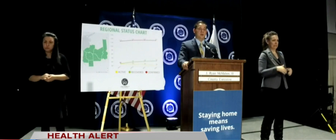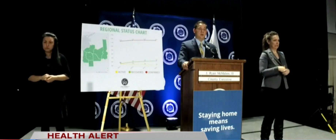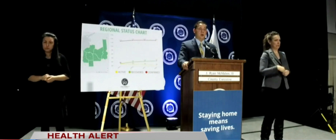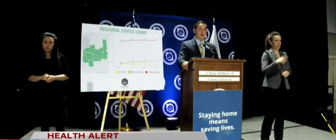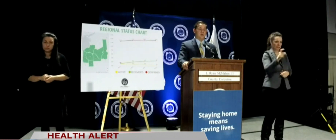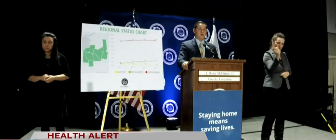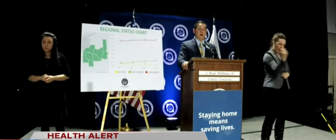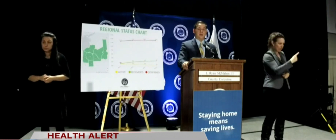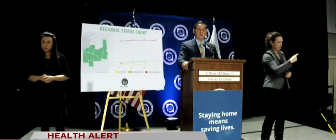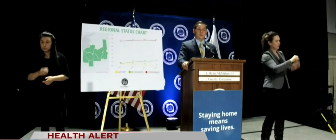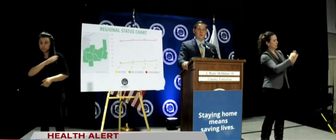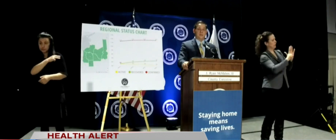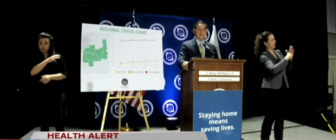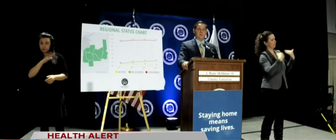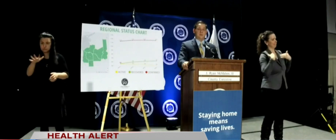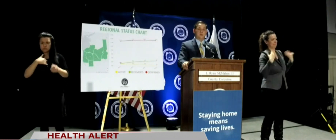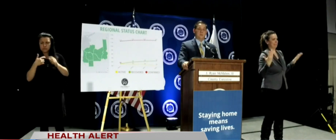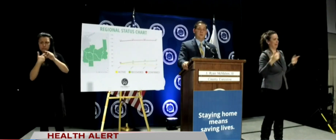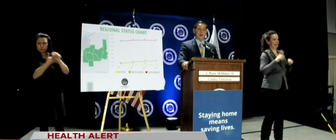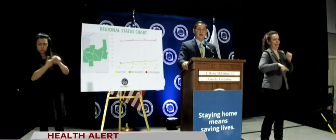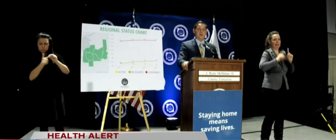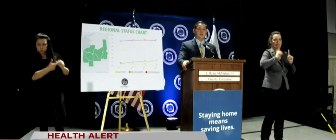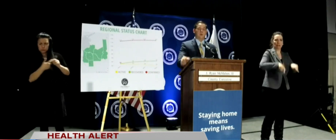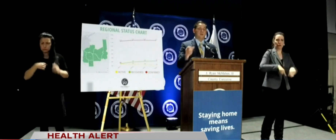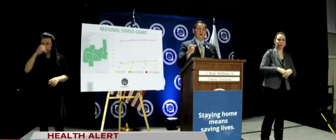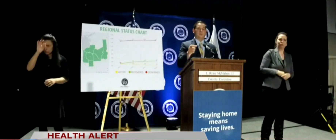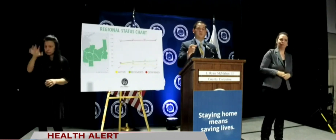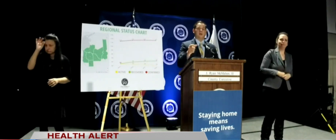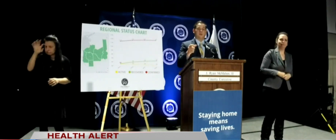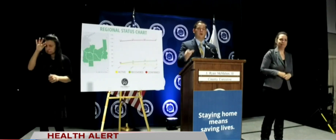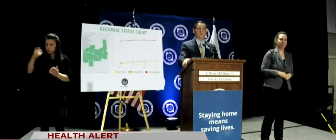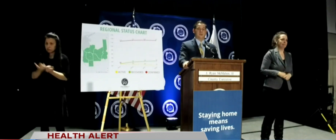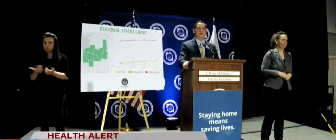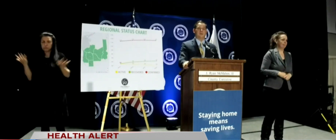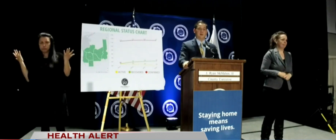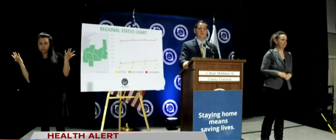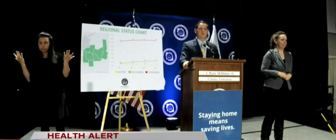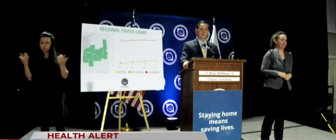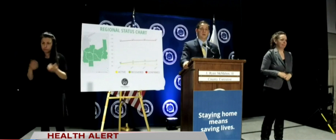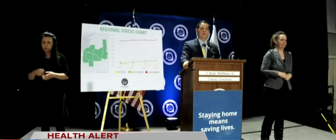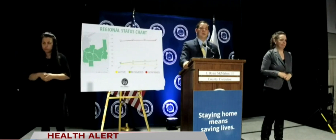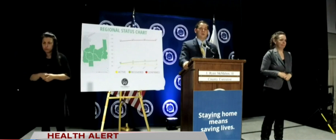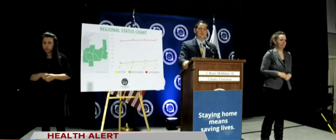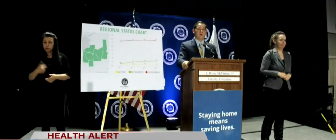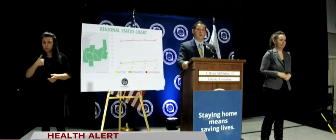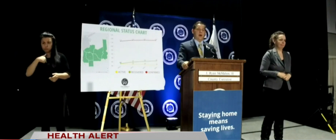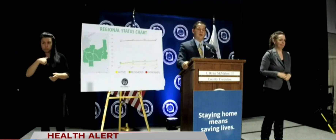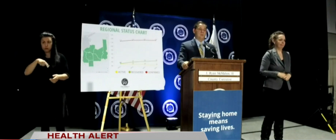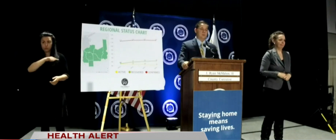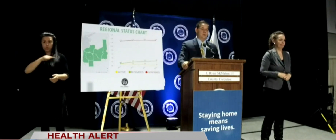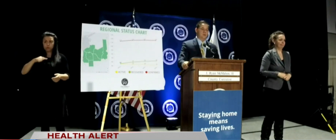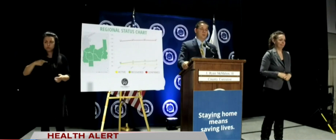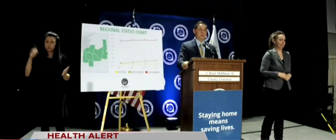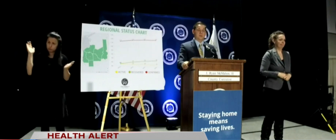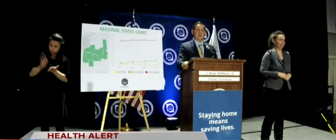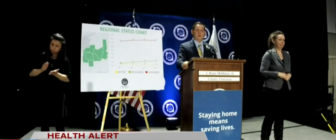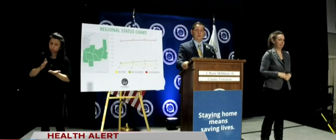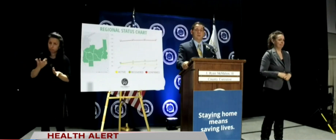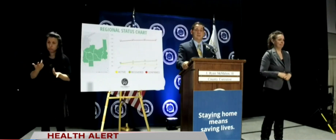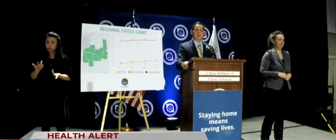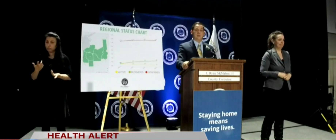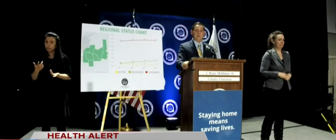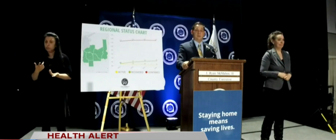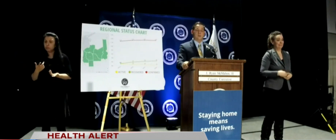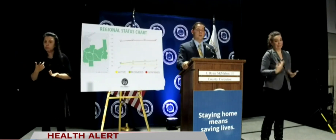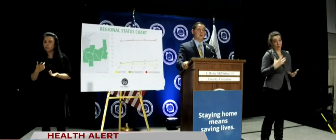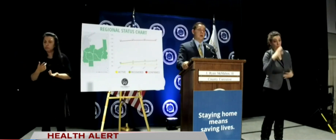information. You're talking to a team of people that is at 25% of our normal staffing levels. So I'm assuming the state of New York's at